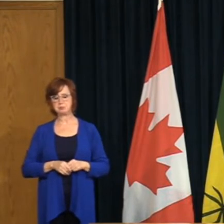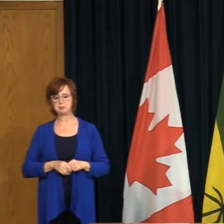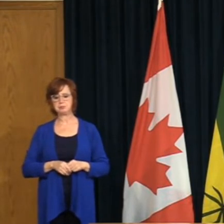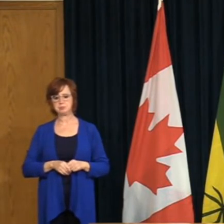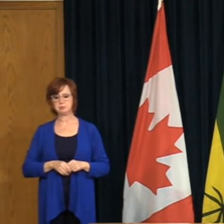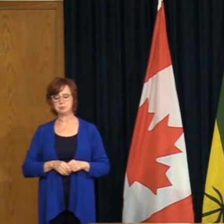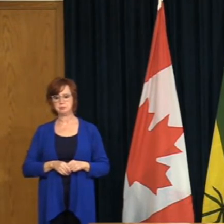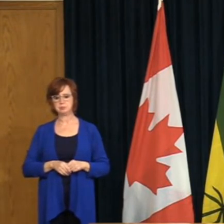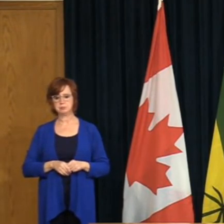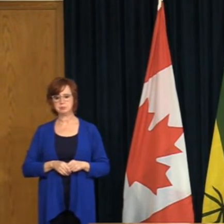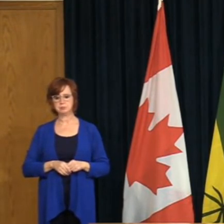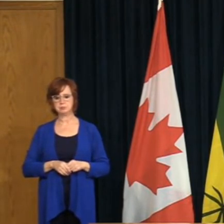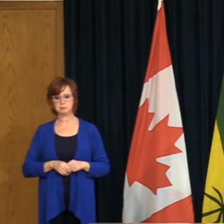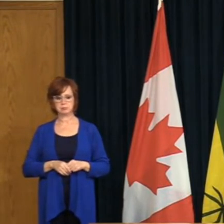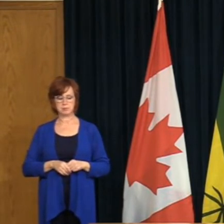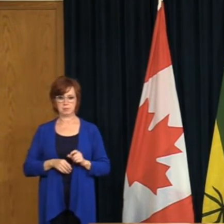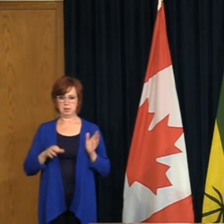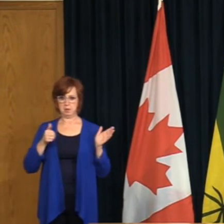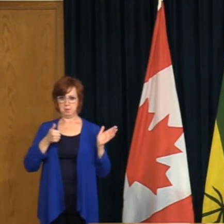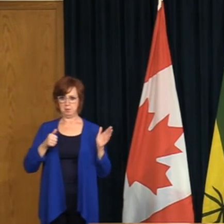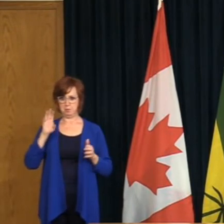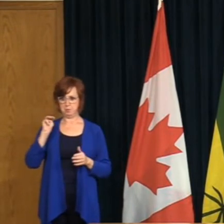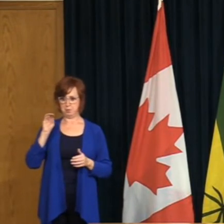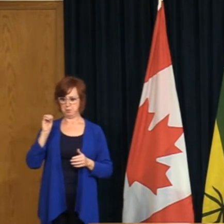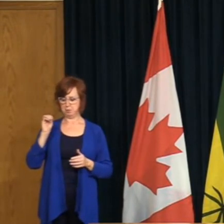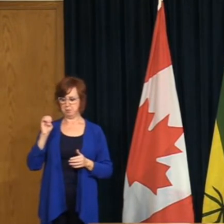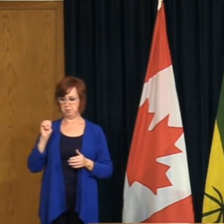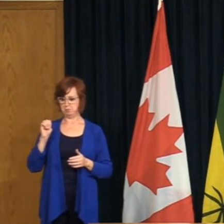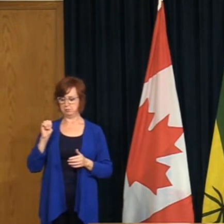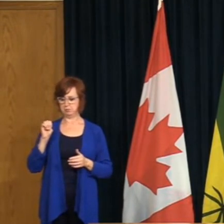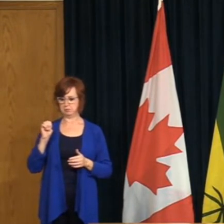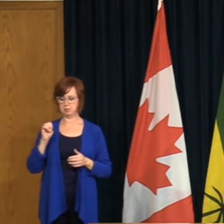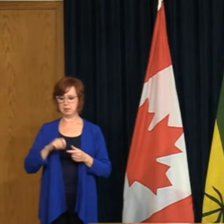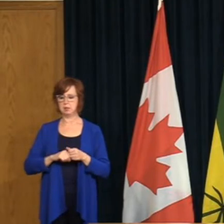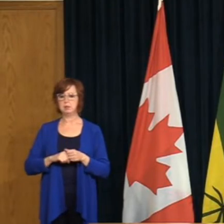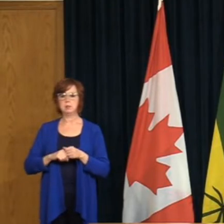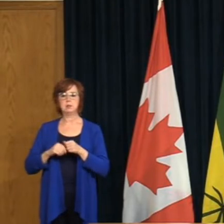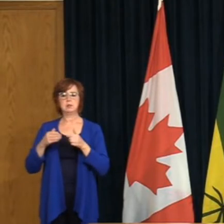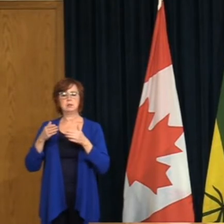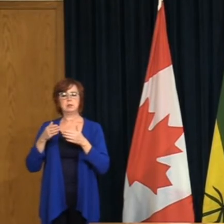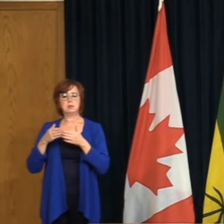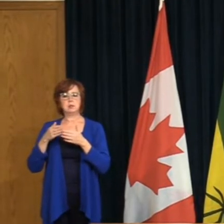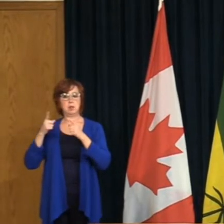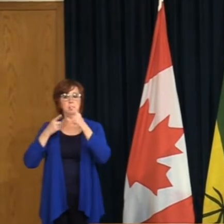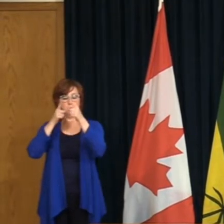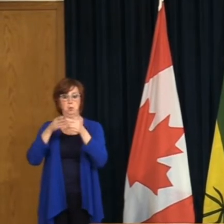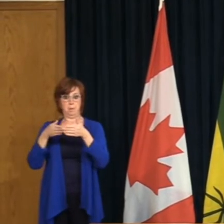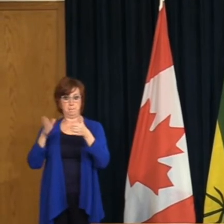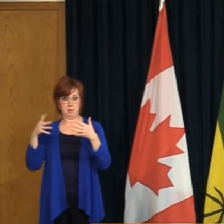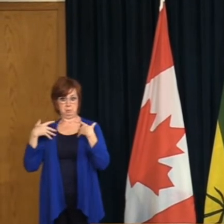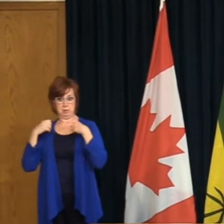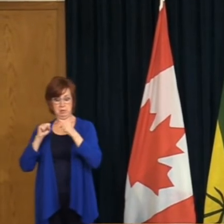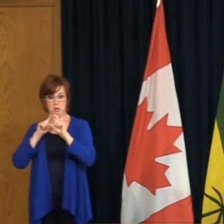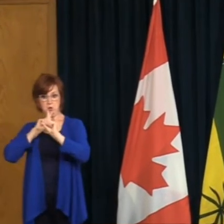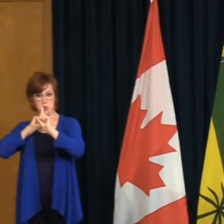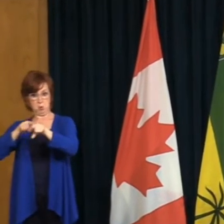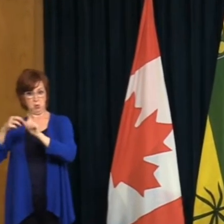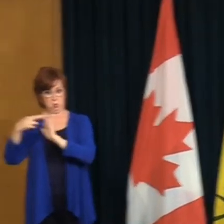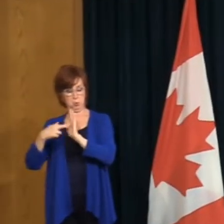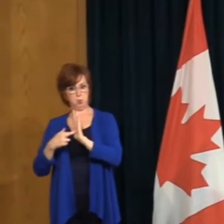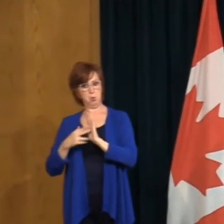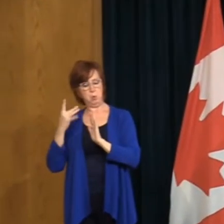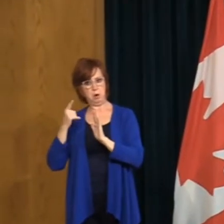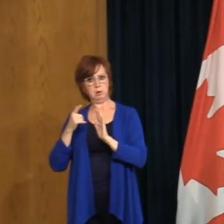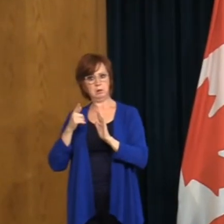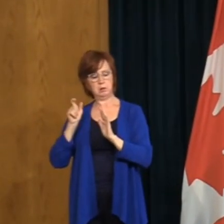there. I would just add to that, the goal of the public health orders is to have compliance with